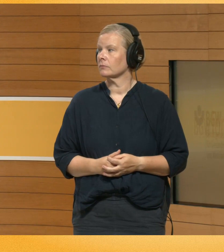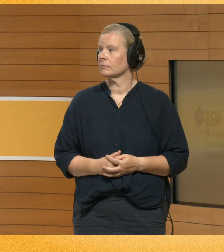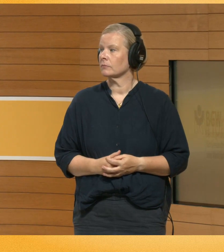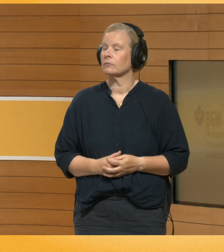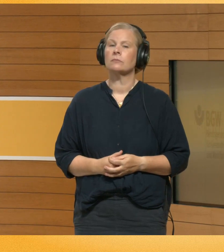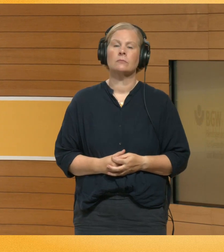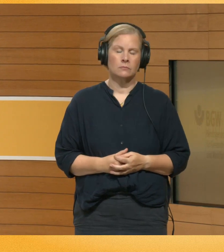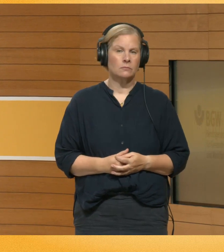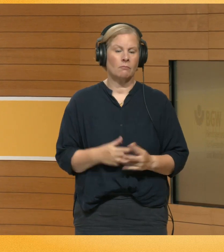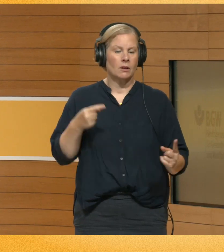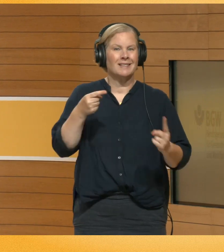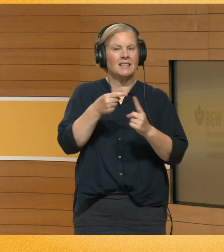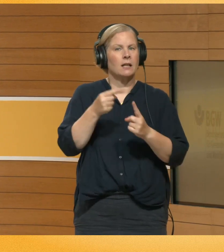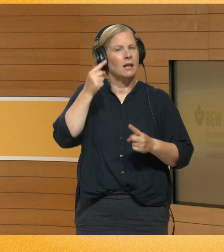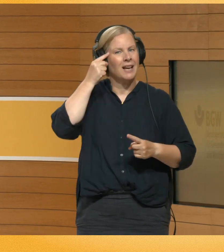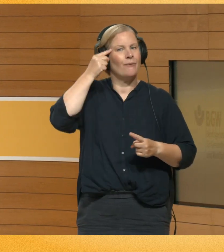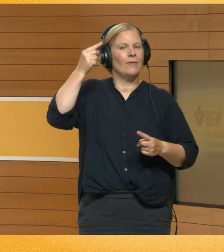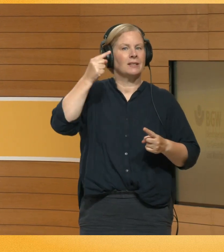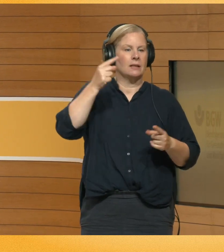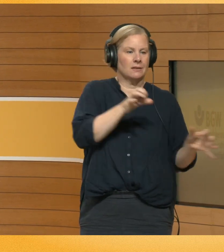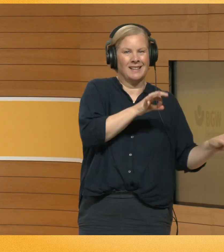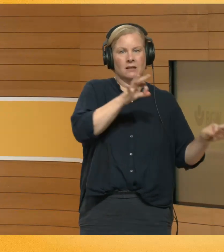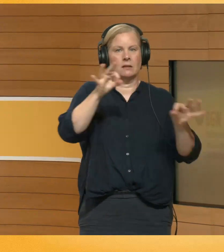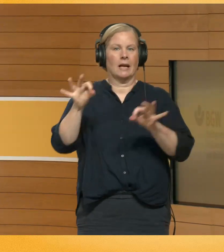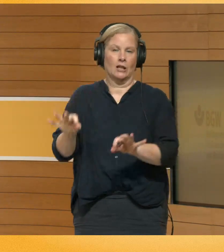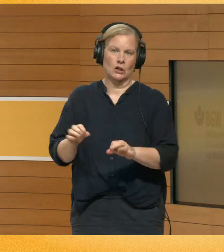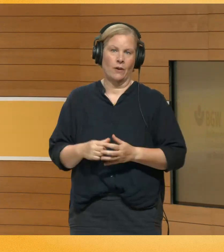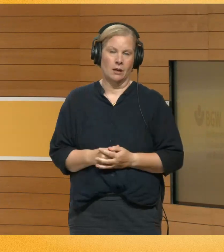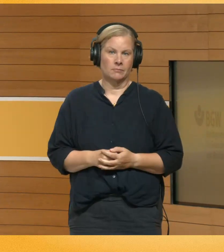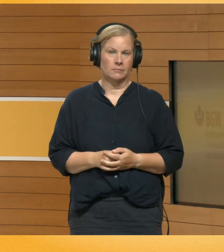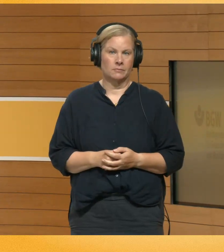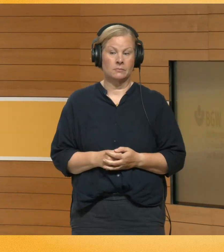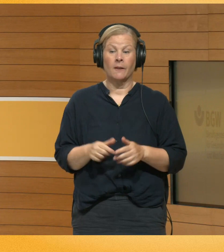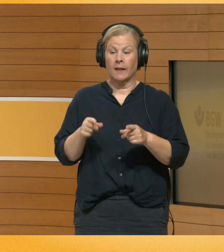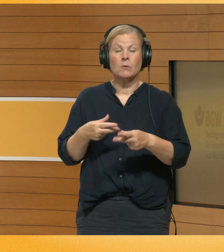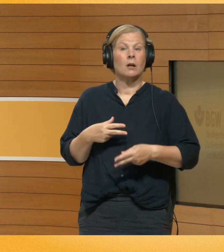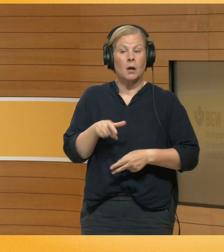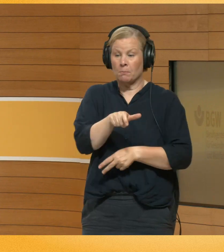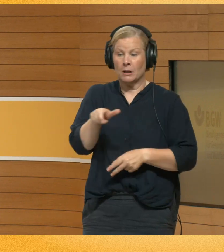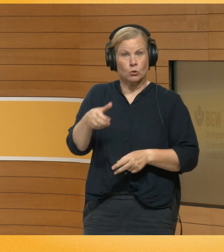and tackle the issue in this way. It's supposed to be a transfer of knowledge